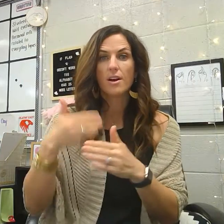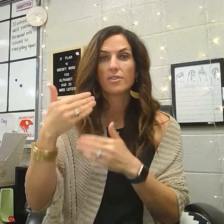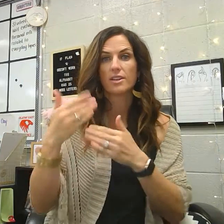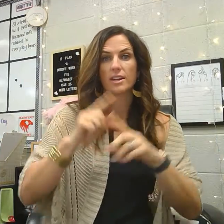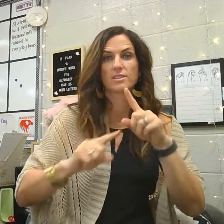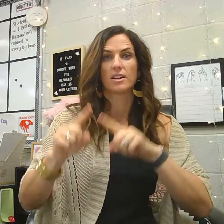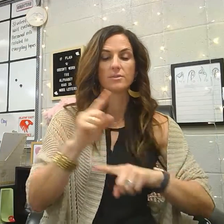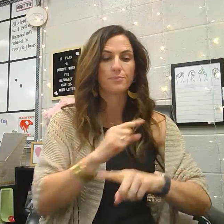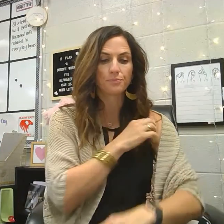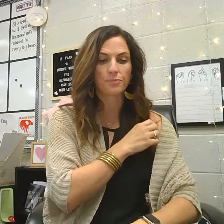The next sign,